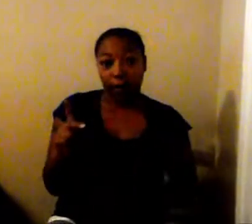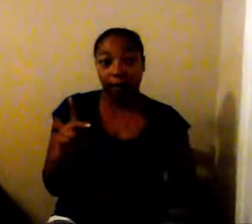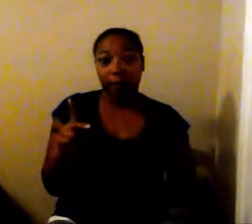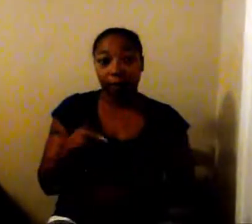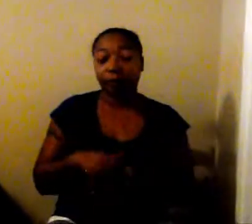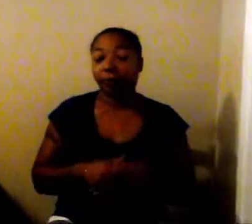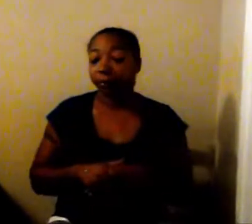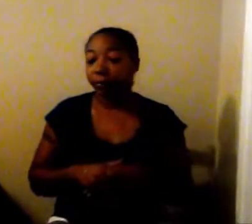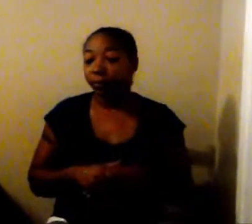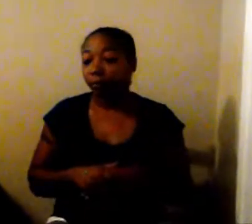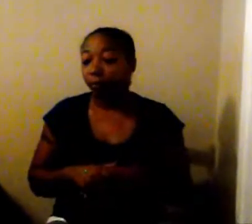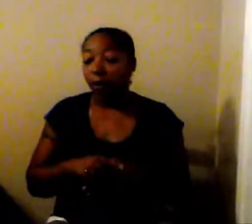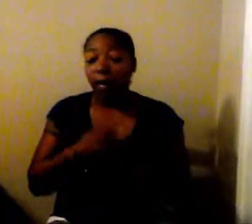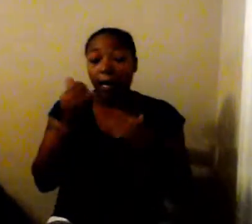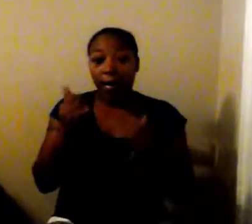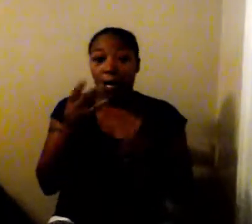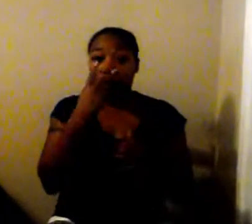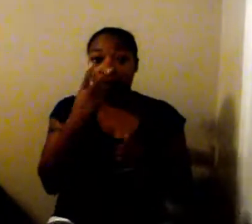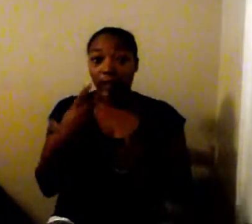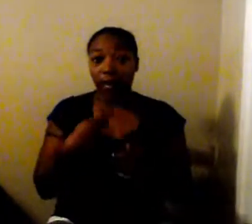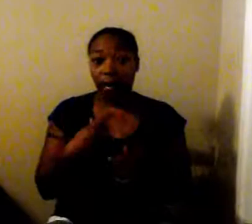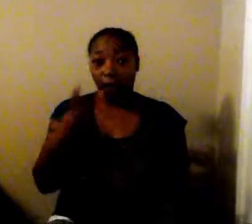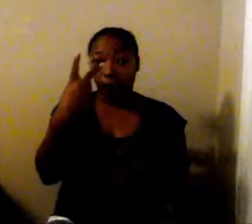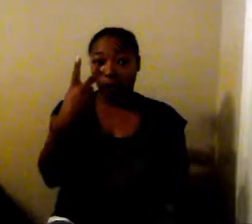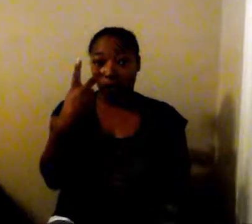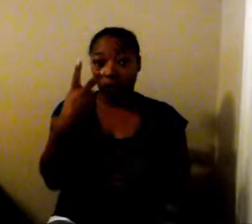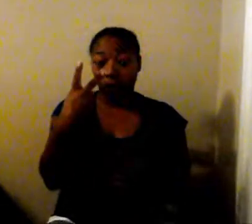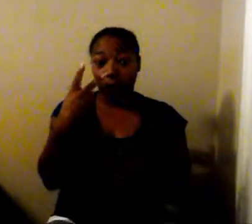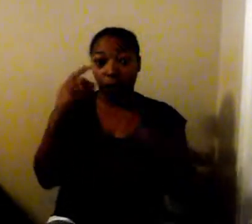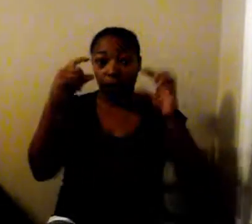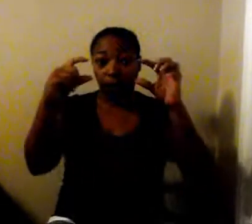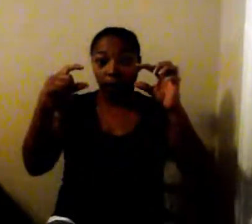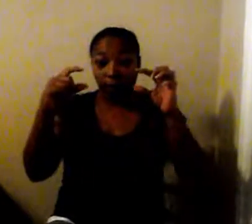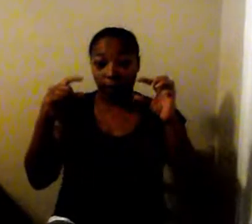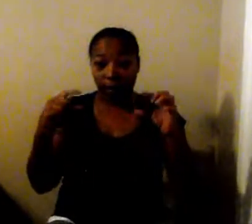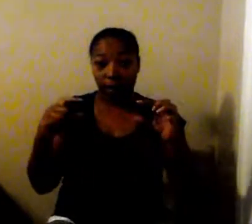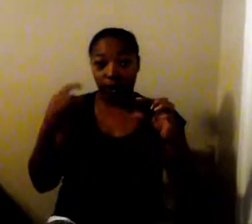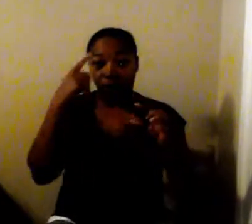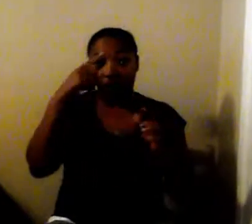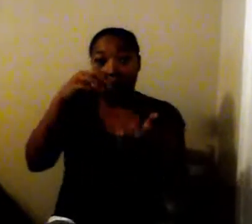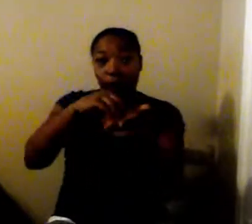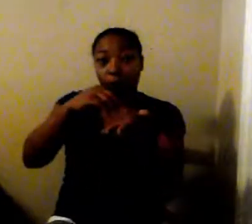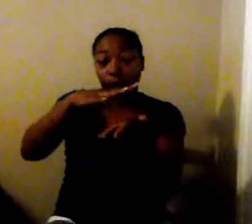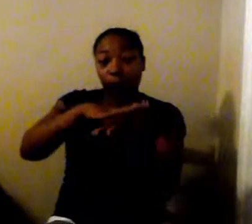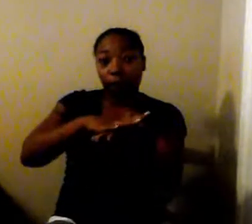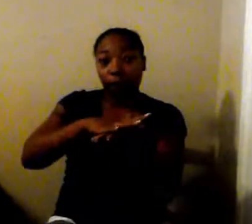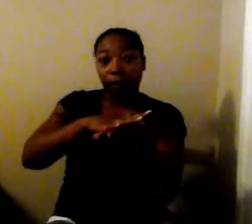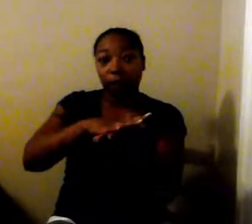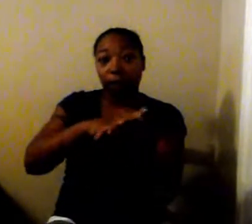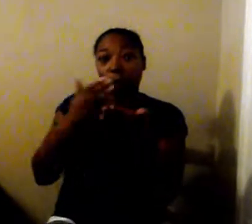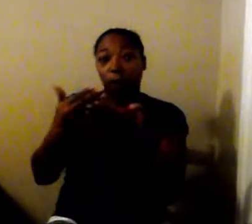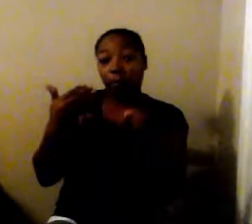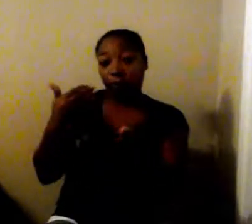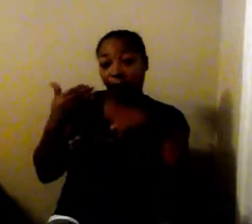okay? Now, you see they have two sections for you to put down